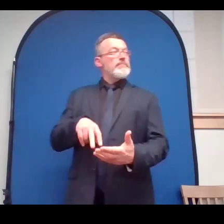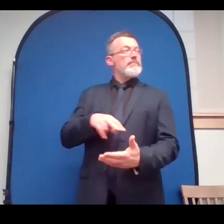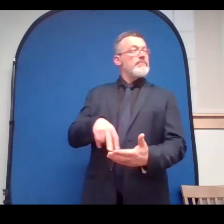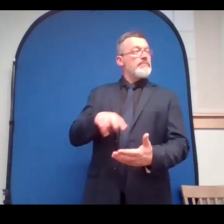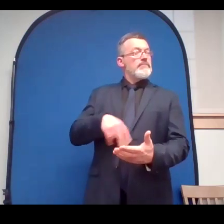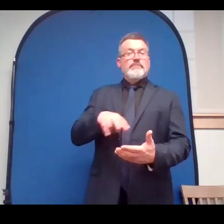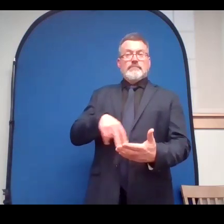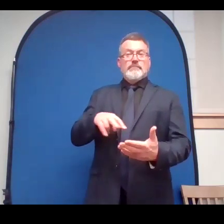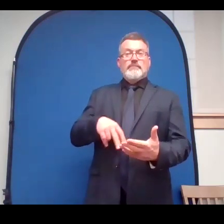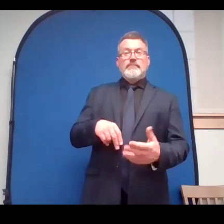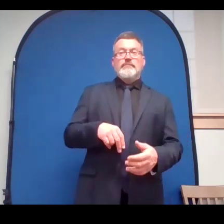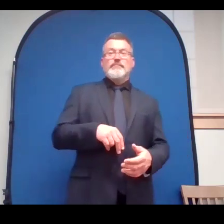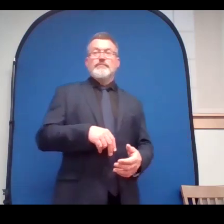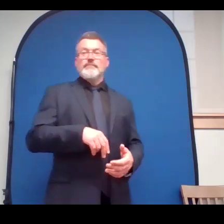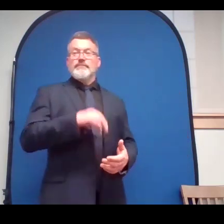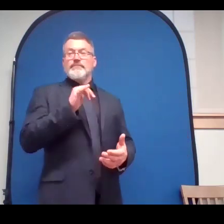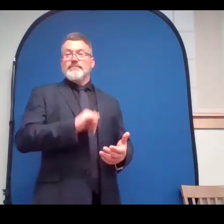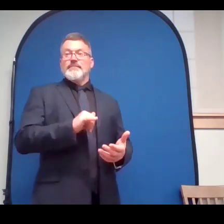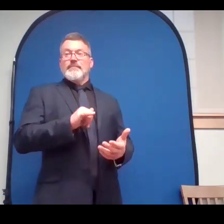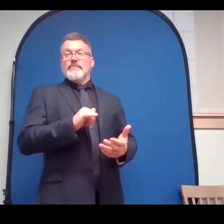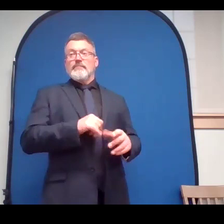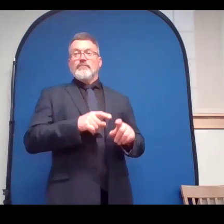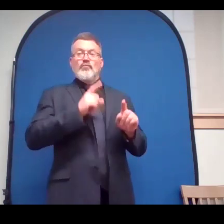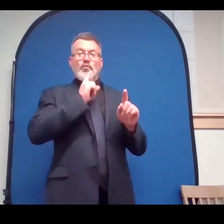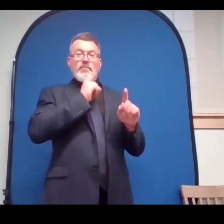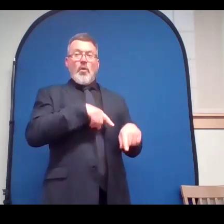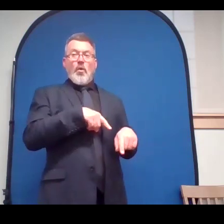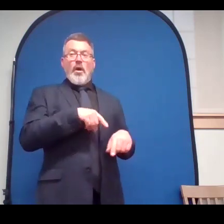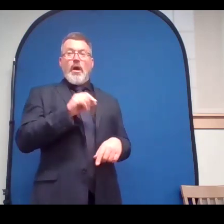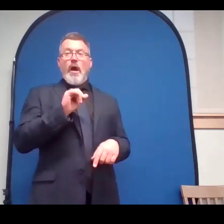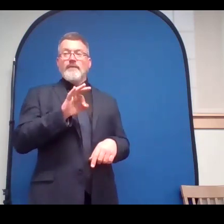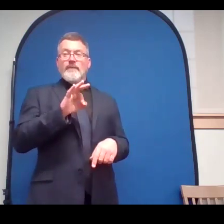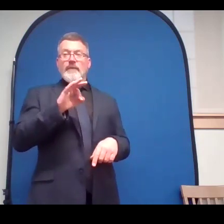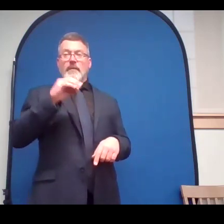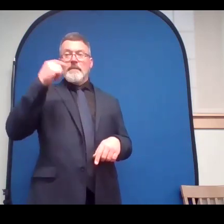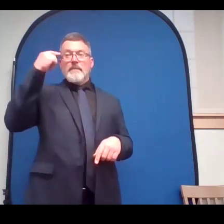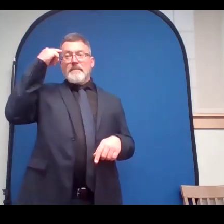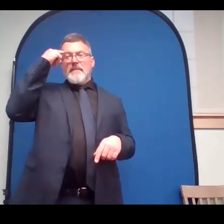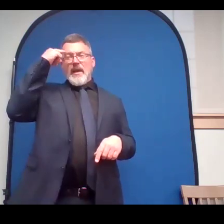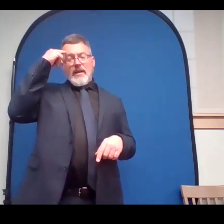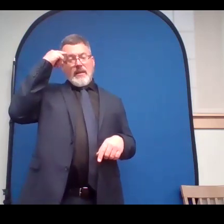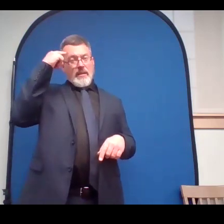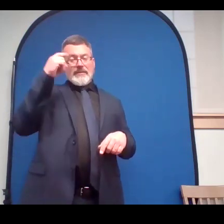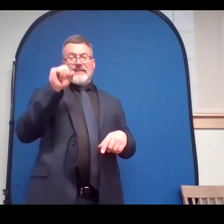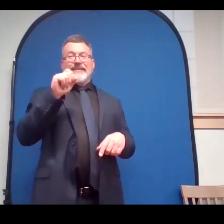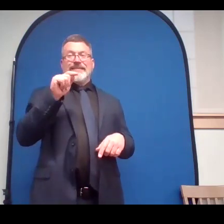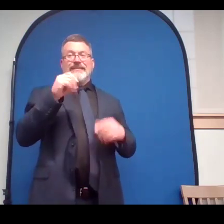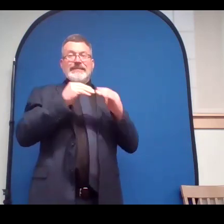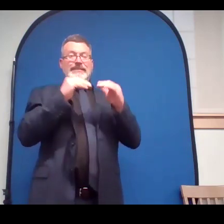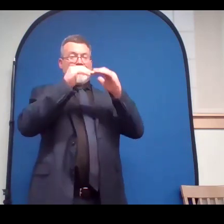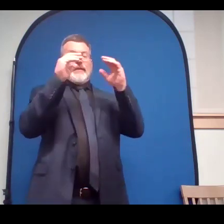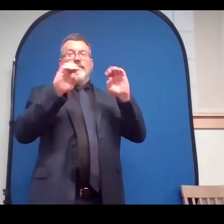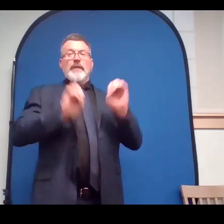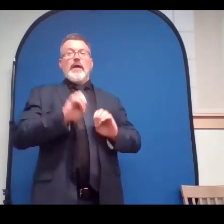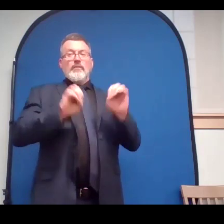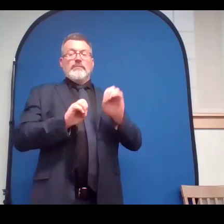Yes, sir. I'm on it. And that's entitled the Report of Mental Status Evaluation, correct? It is, sir. And about a quarter of the way down